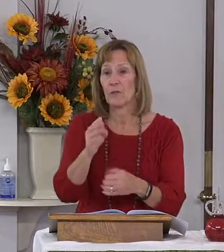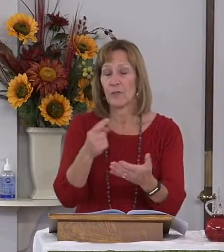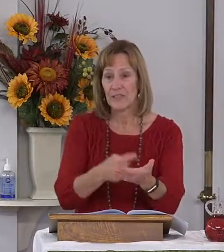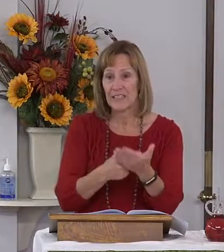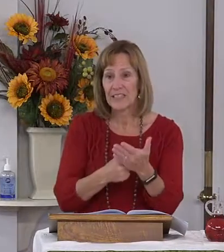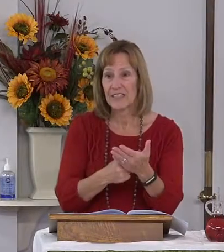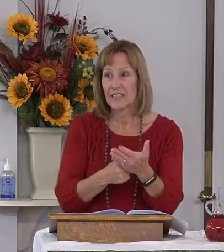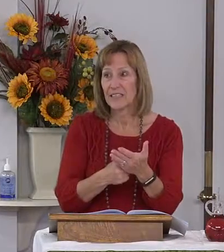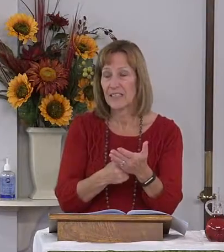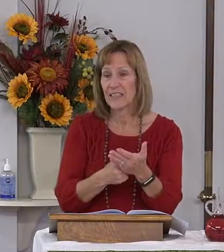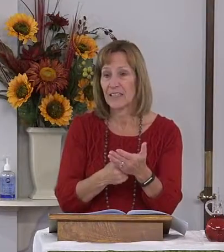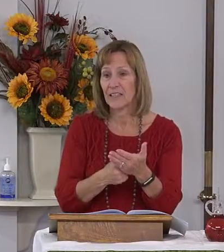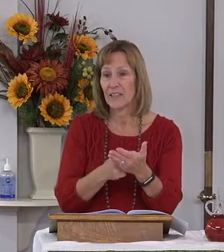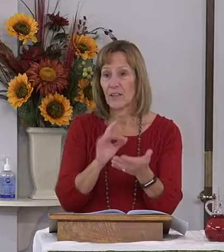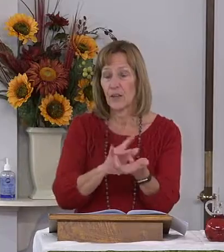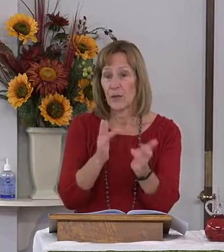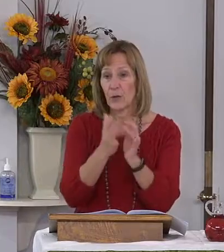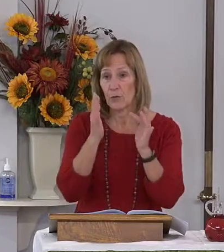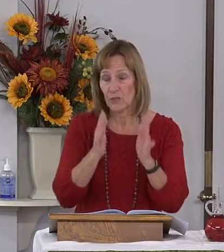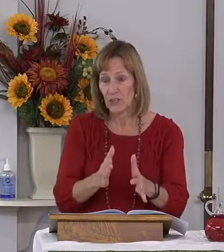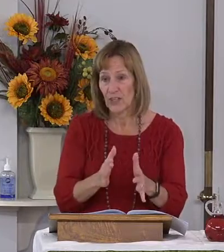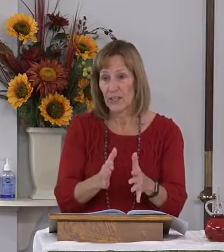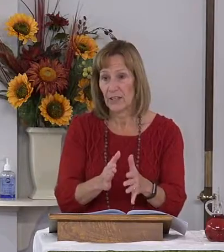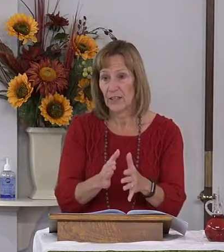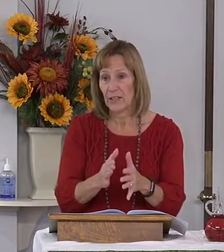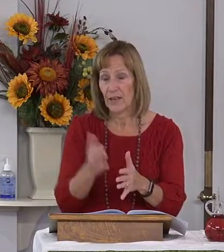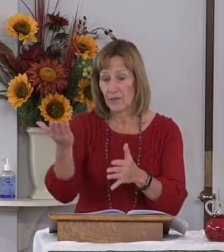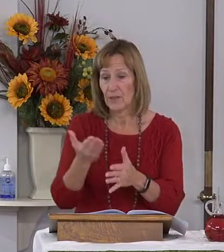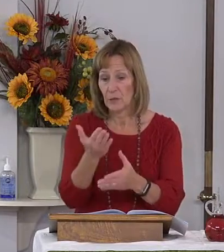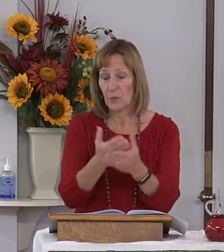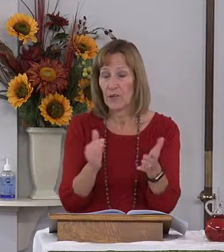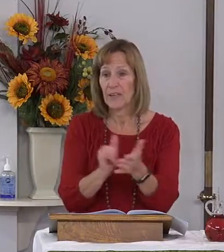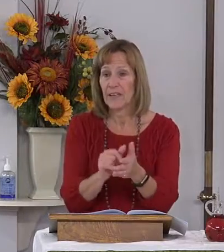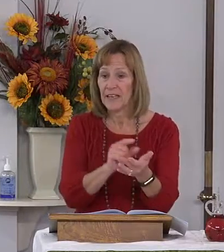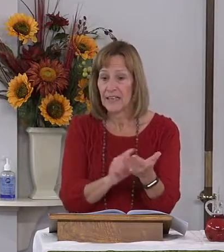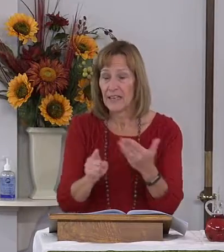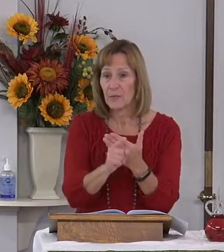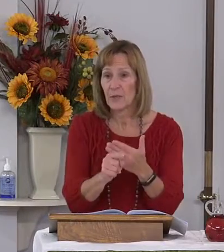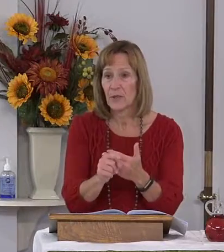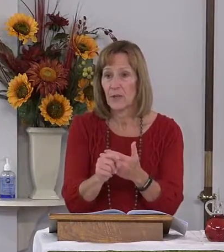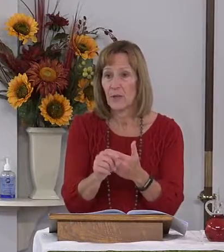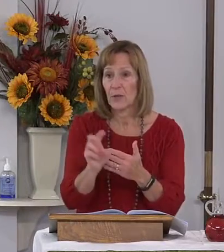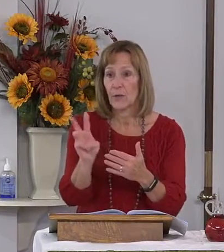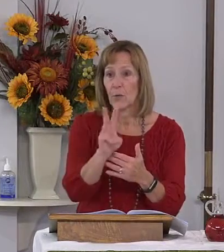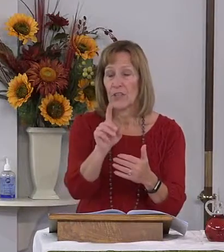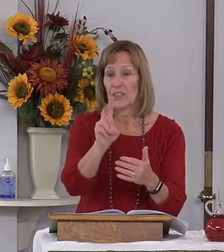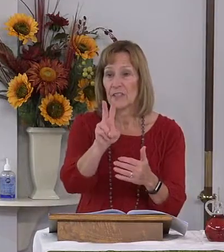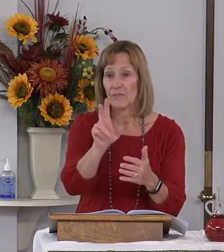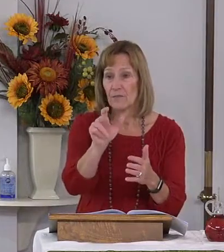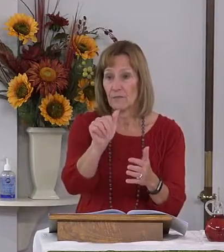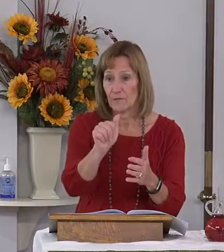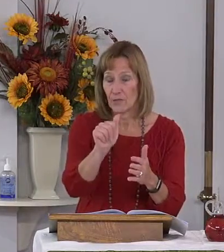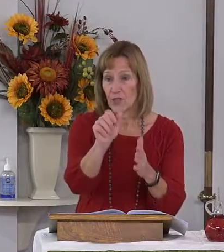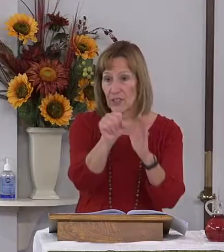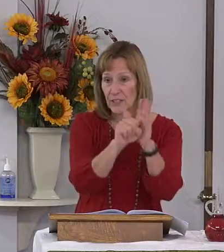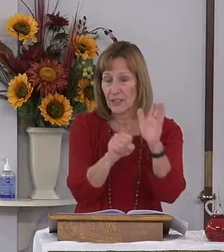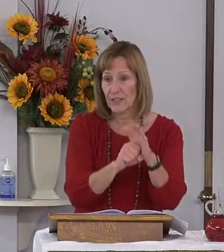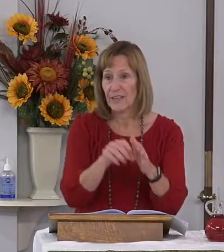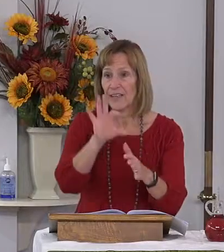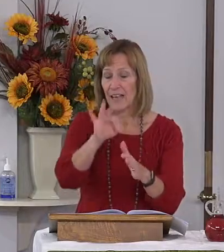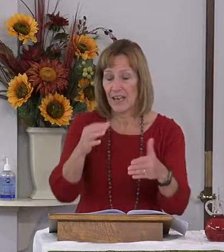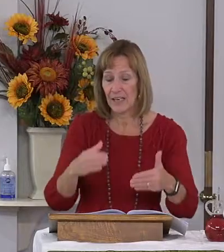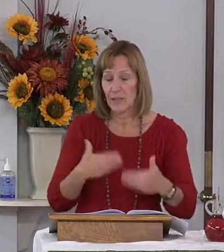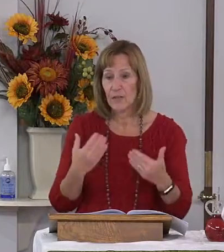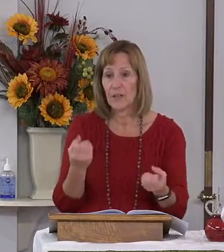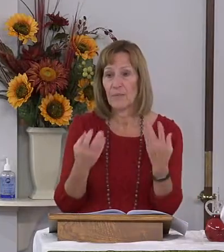discussing emergence Christianity. I invite you all to be a part of that. Next week, our West Virginia crew, that is the 9 youth